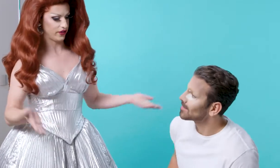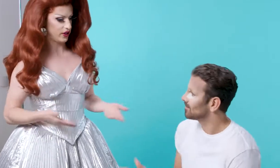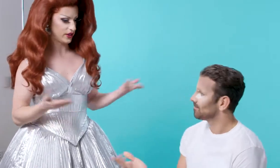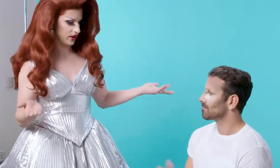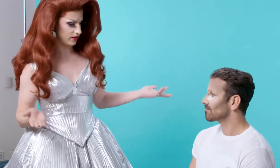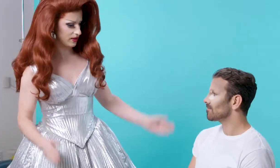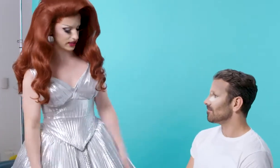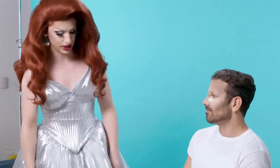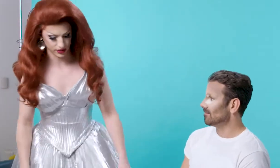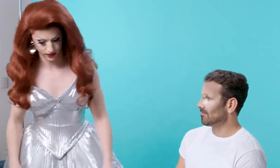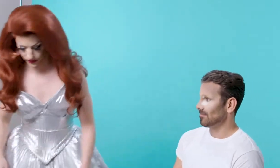for you as far as representation?